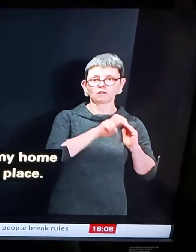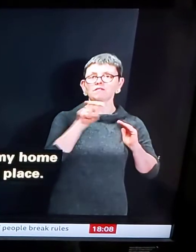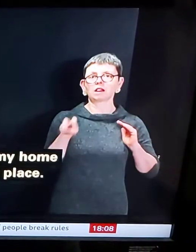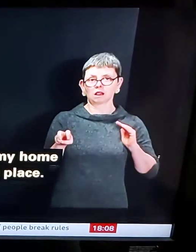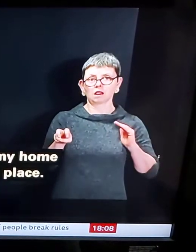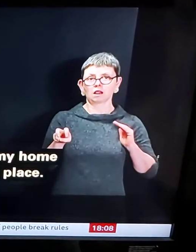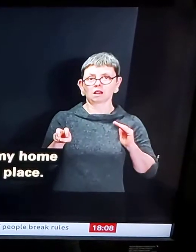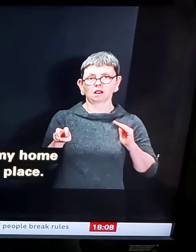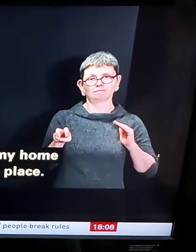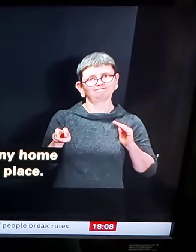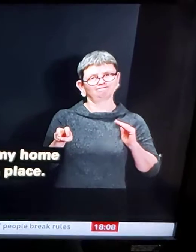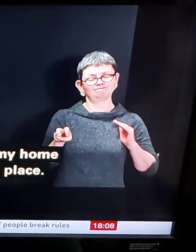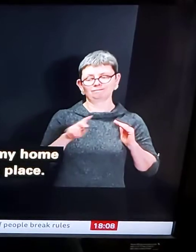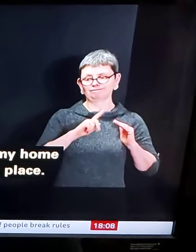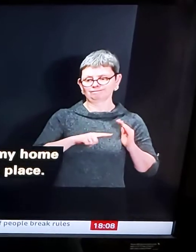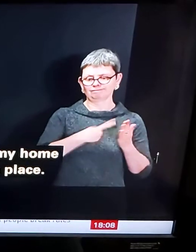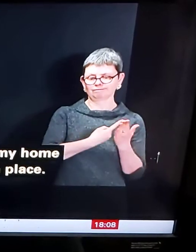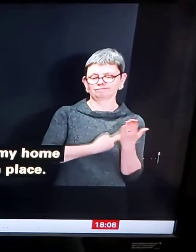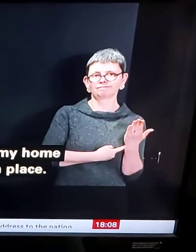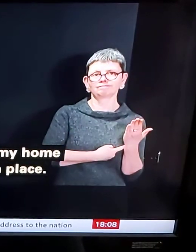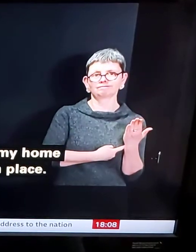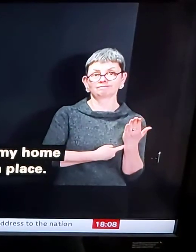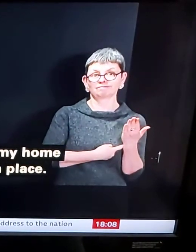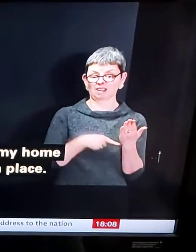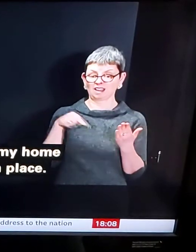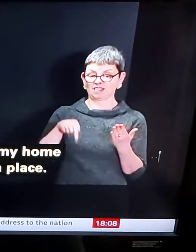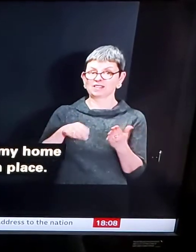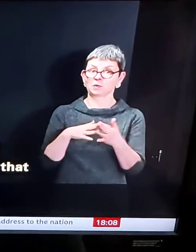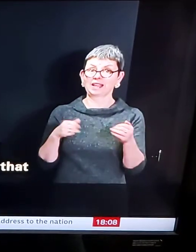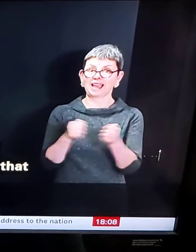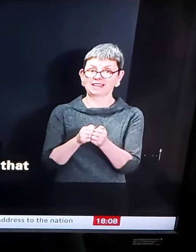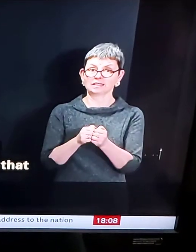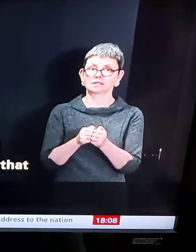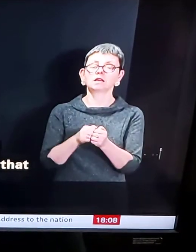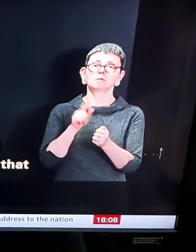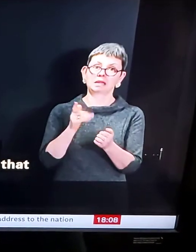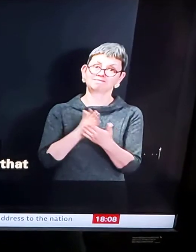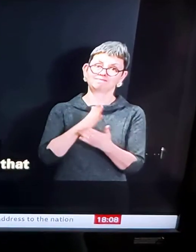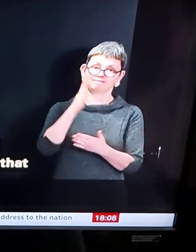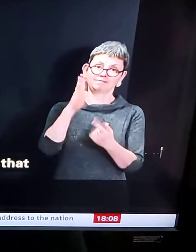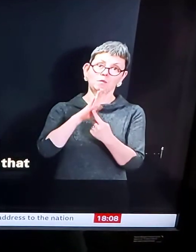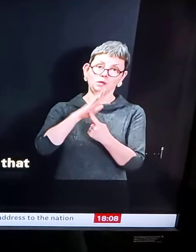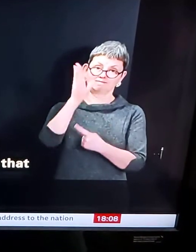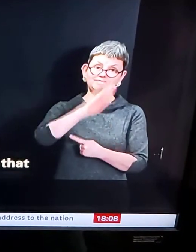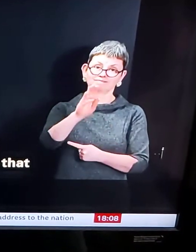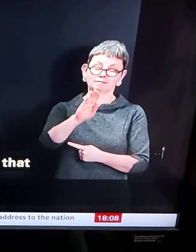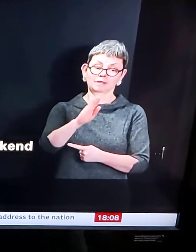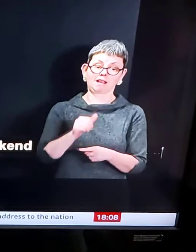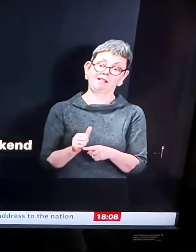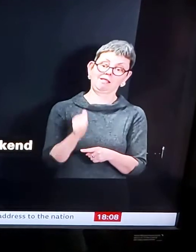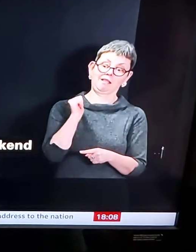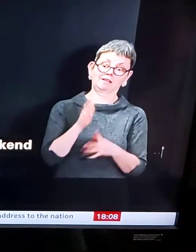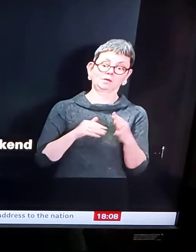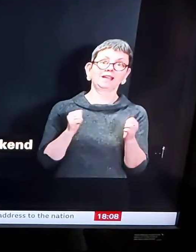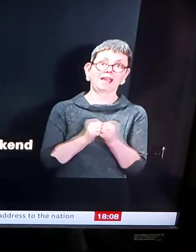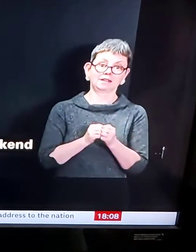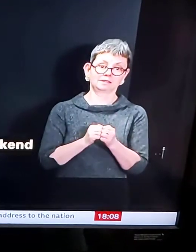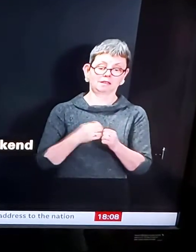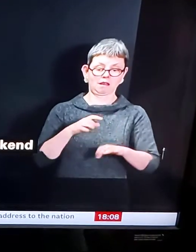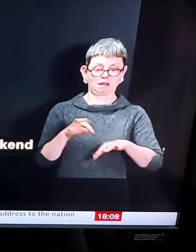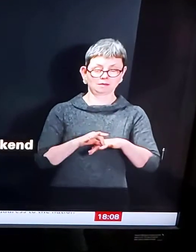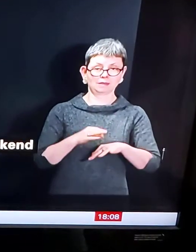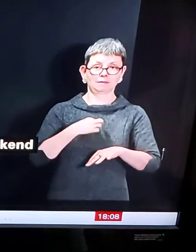restrictions were in place. As well as this weekend, it's important to be clear that I also was there last weekend with my husband. I did